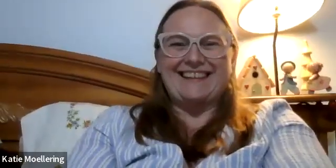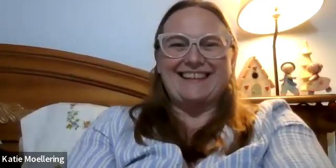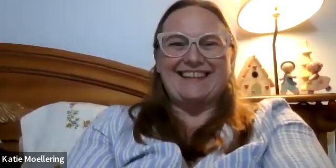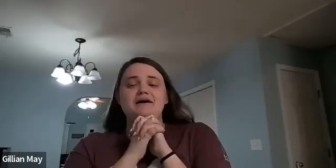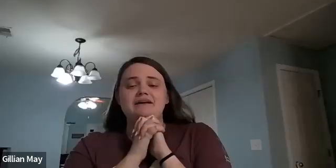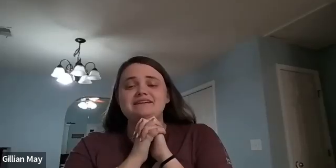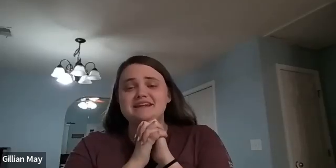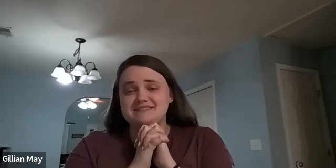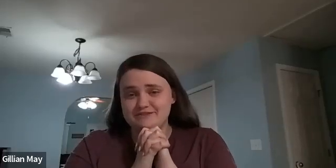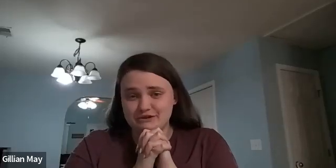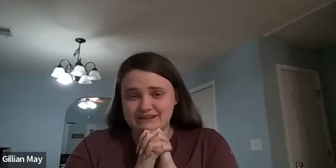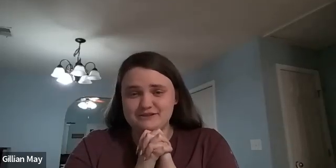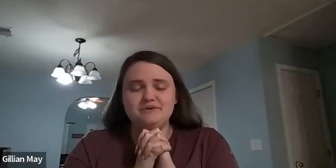but it is now 6:40, so I will.